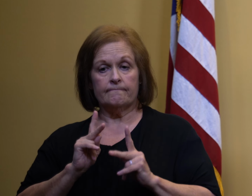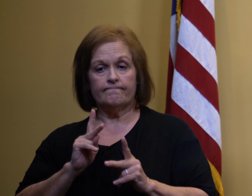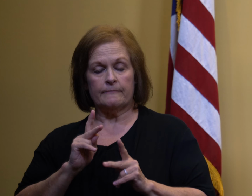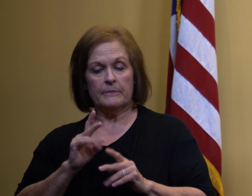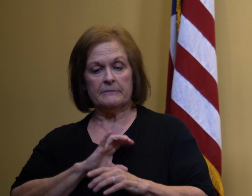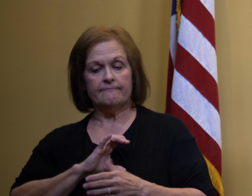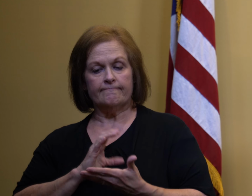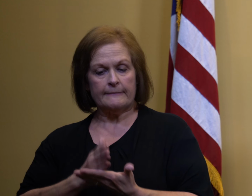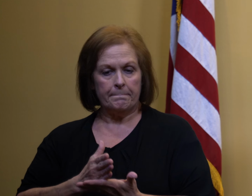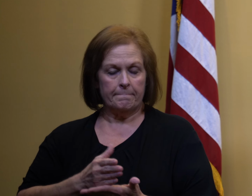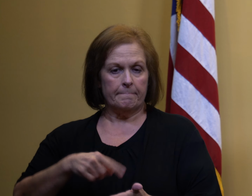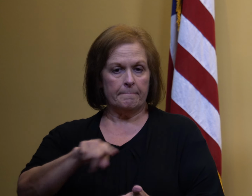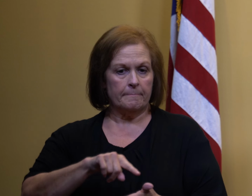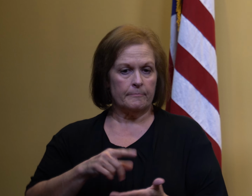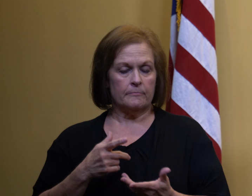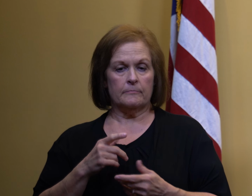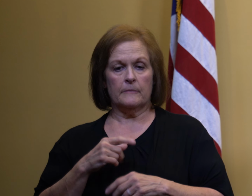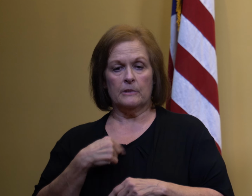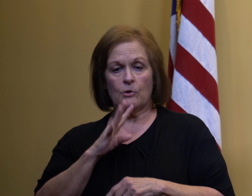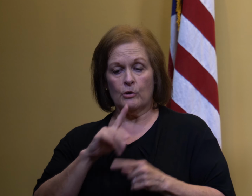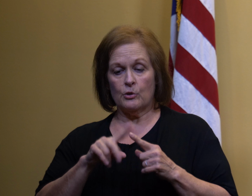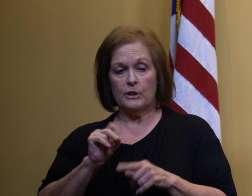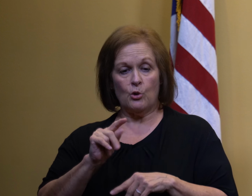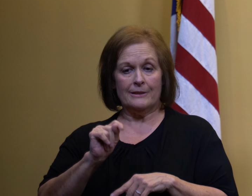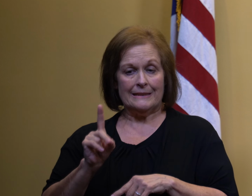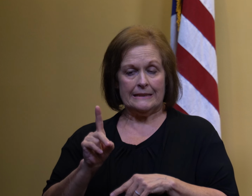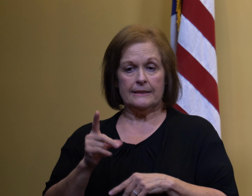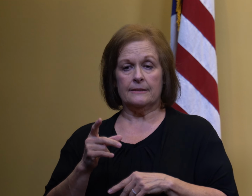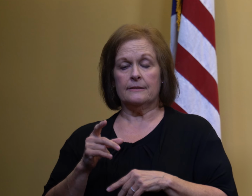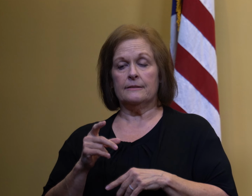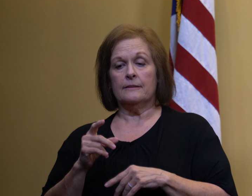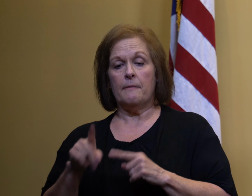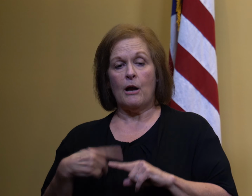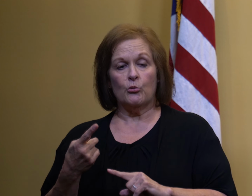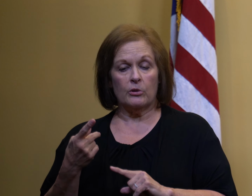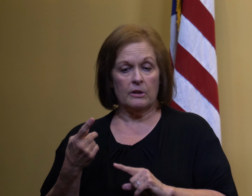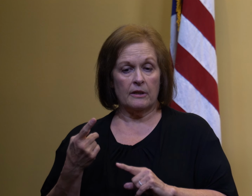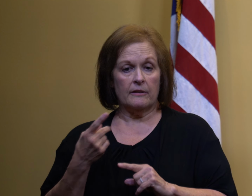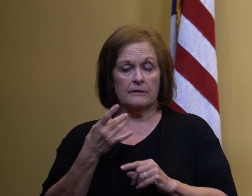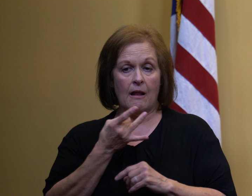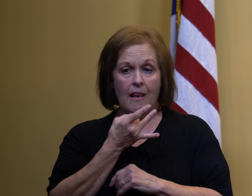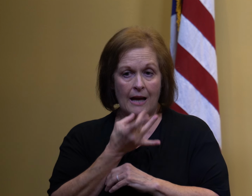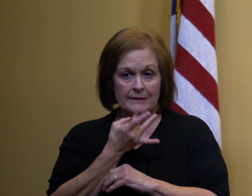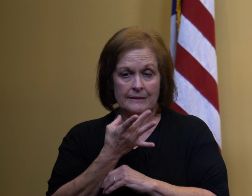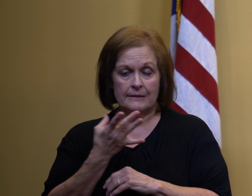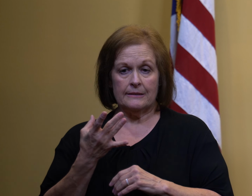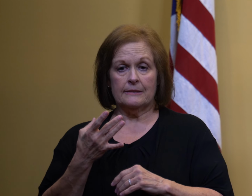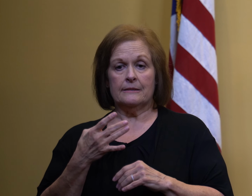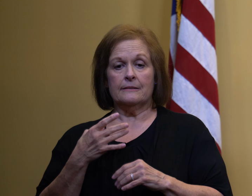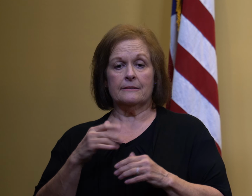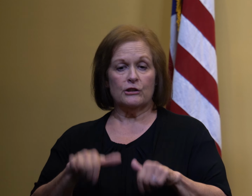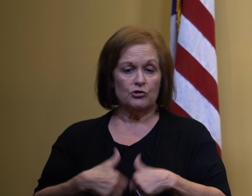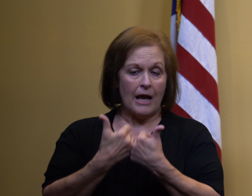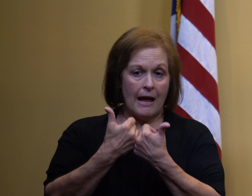just visibility. Talk with DOTD even about the lighting, about the